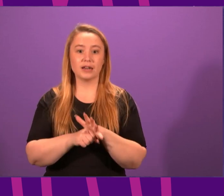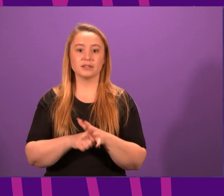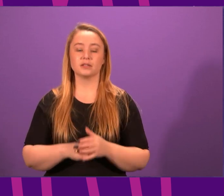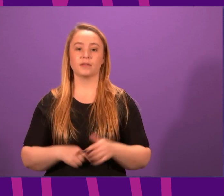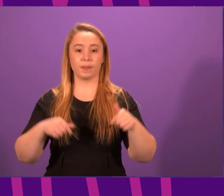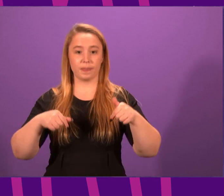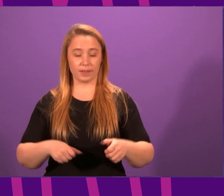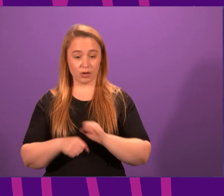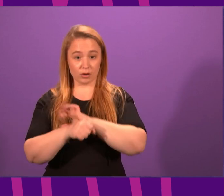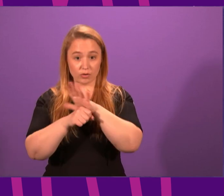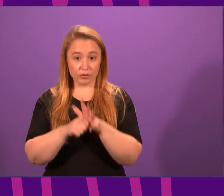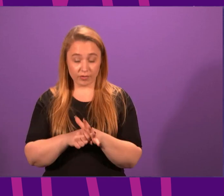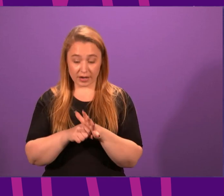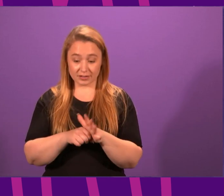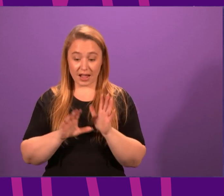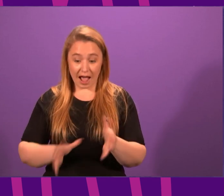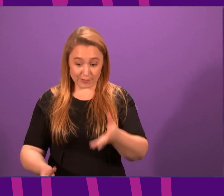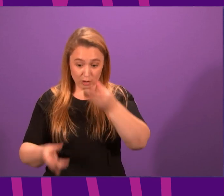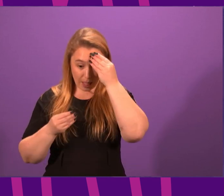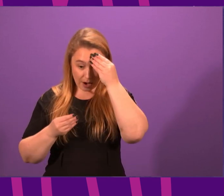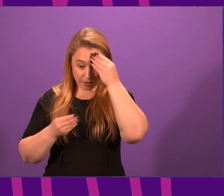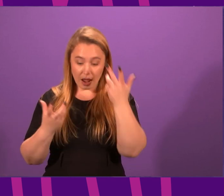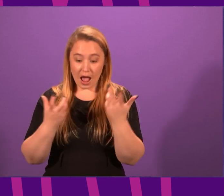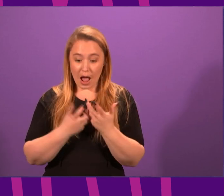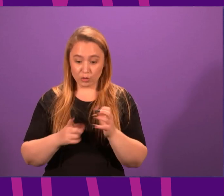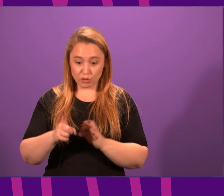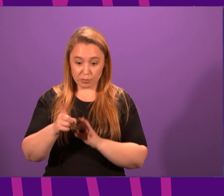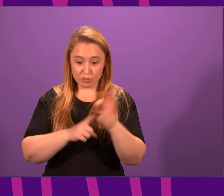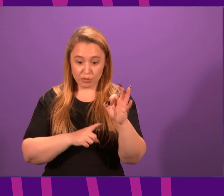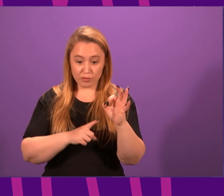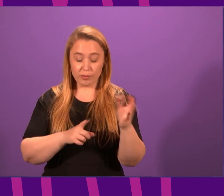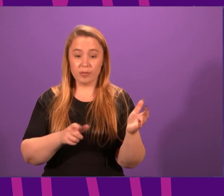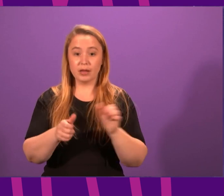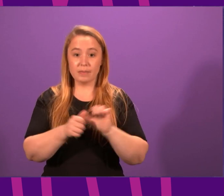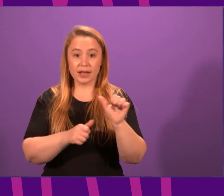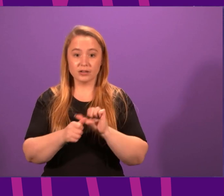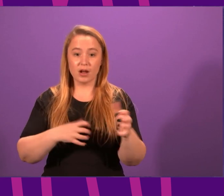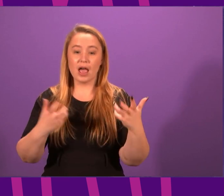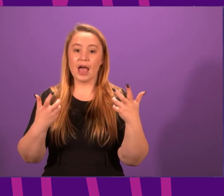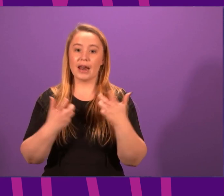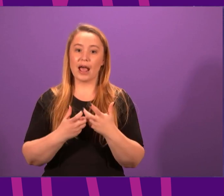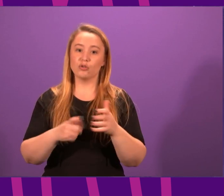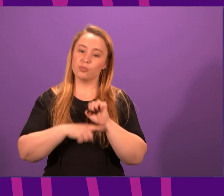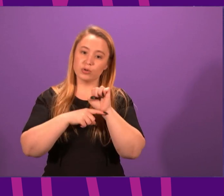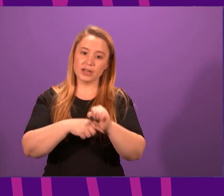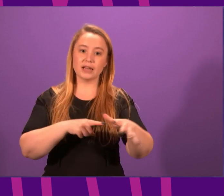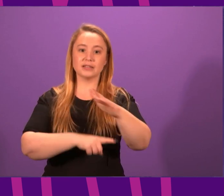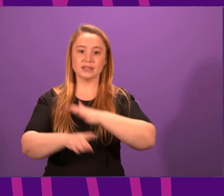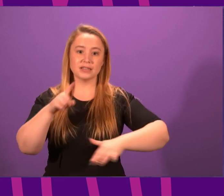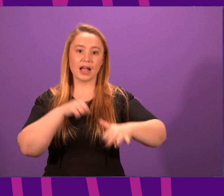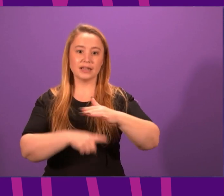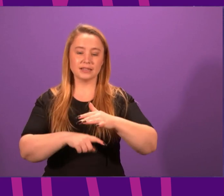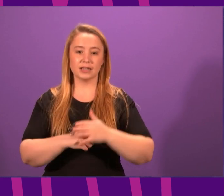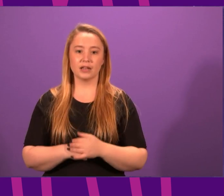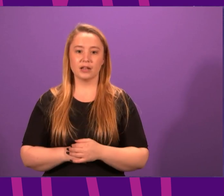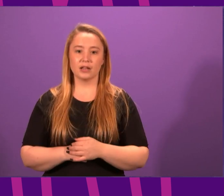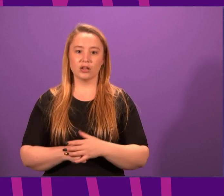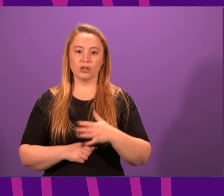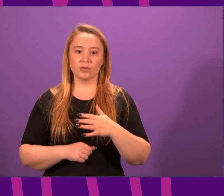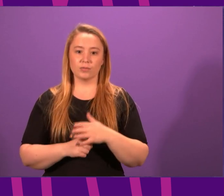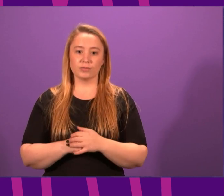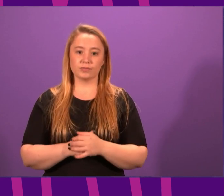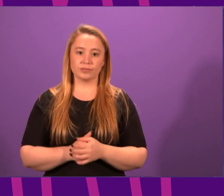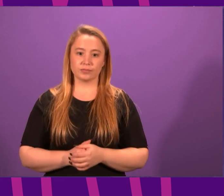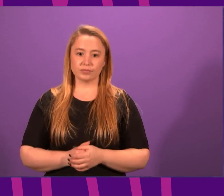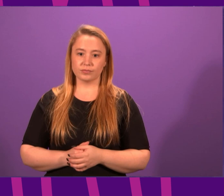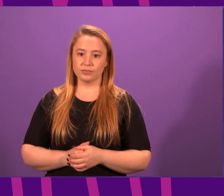to be what we learnt from it, how we built back better, and how we prevented harm in our society. The legacy of this virus cannot be a scarred